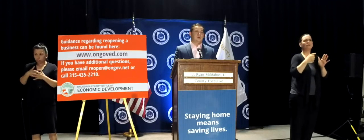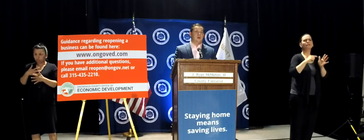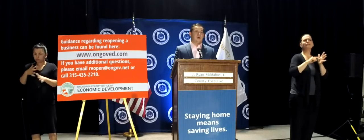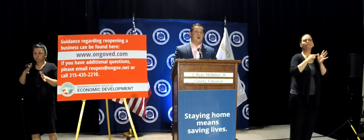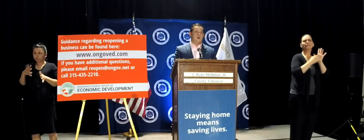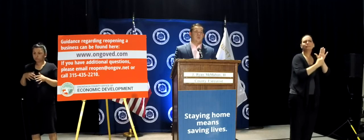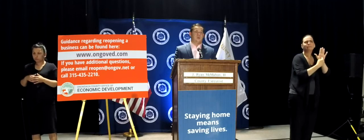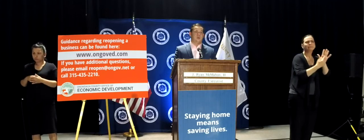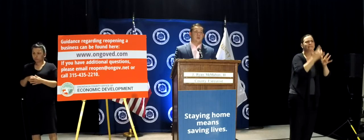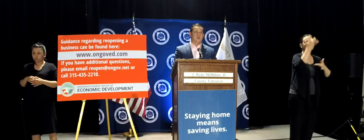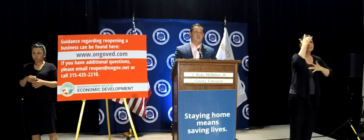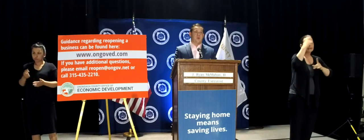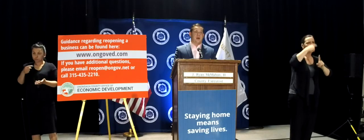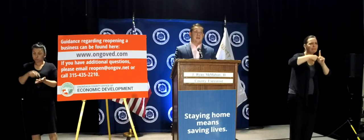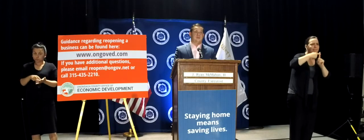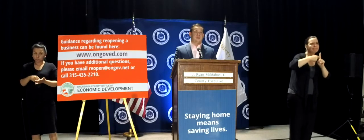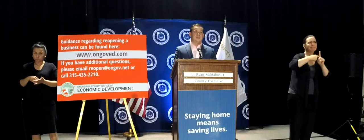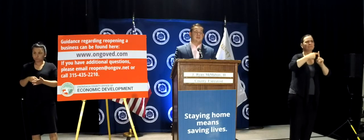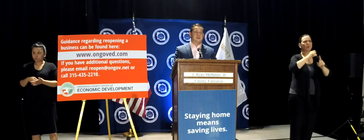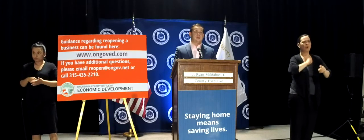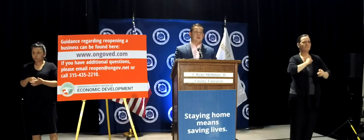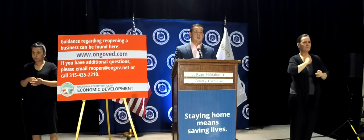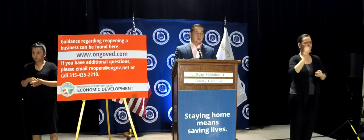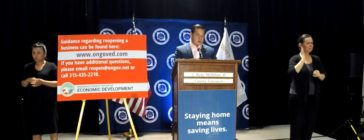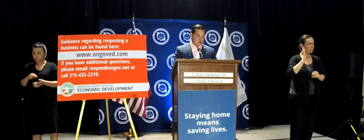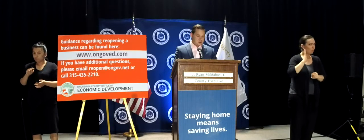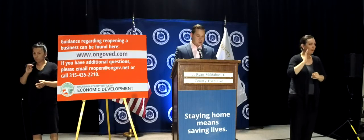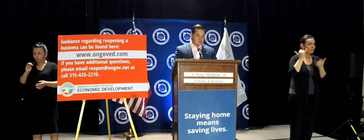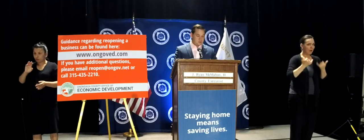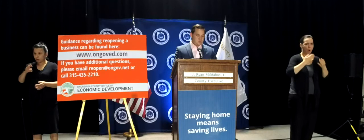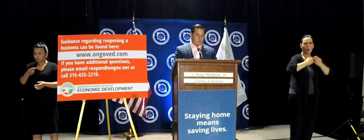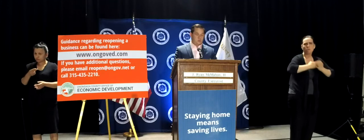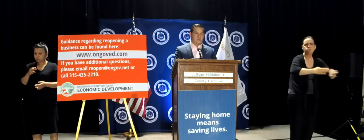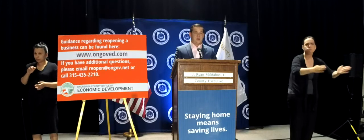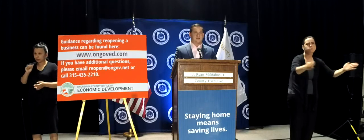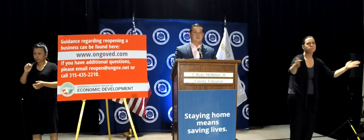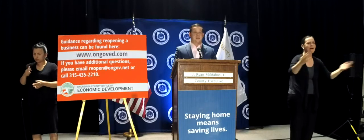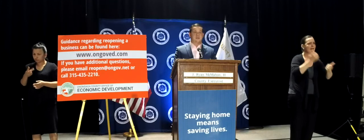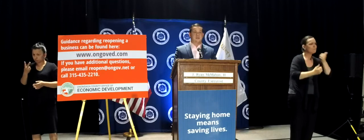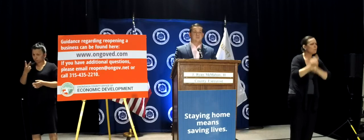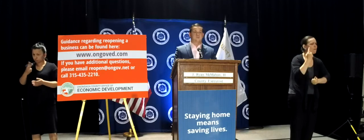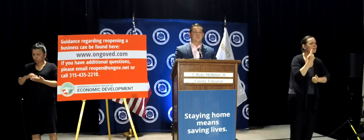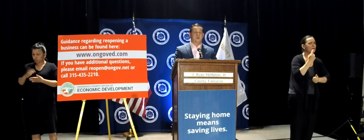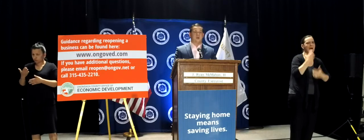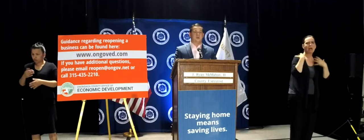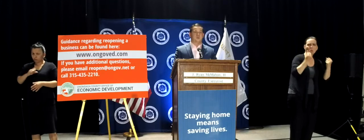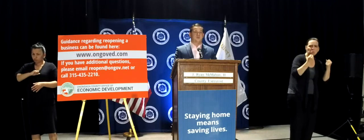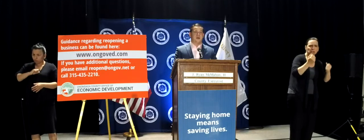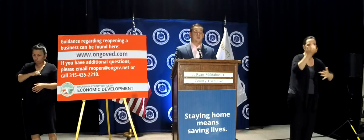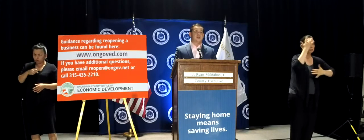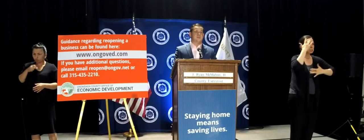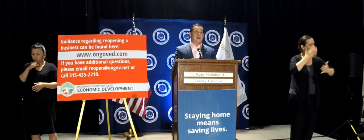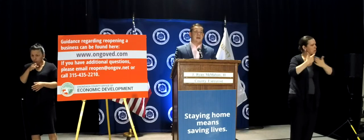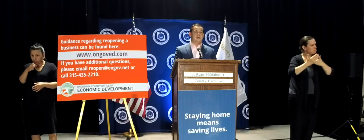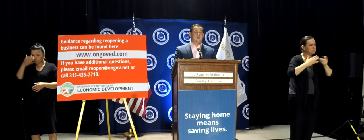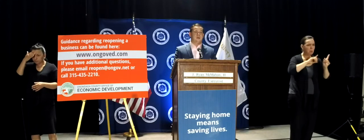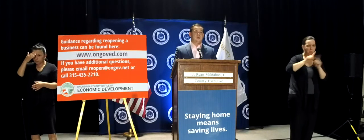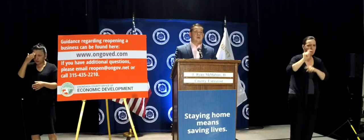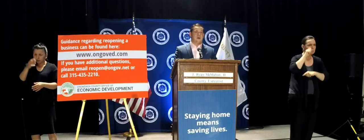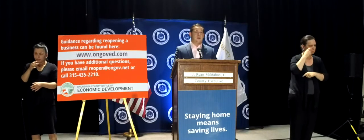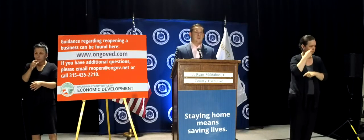only with a little bit of proactive testing, where we were proactive testing areas where the virus had